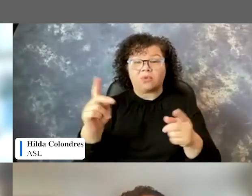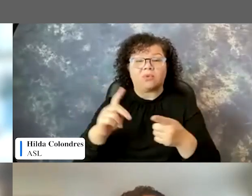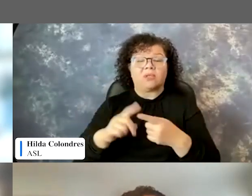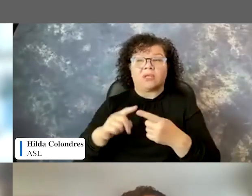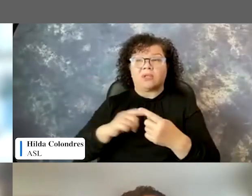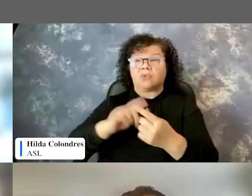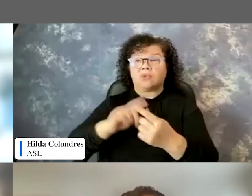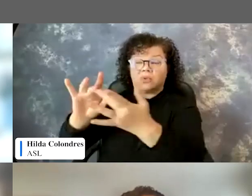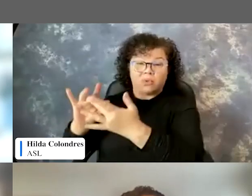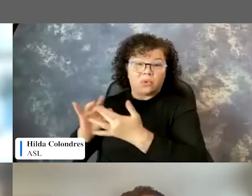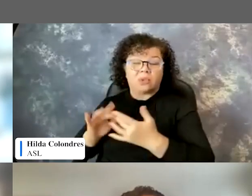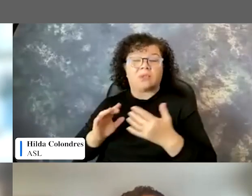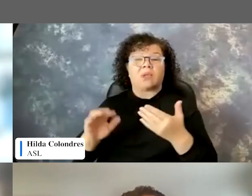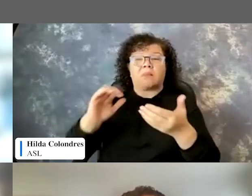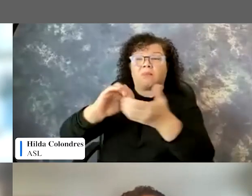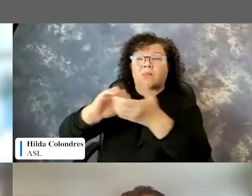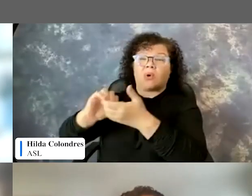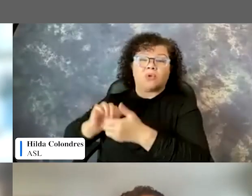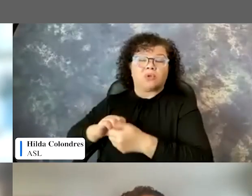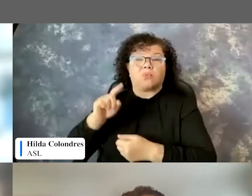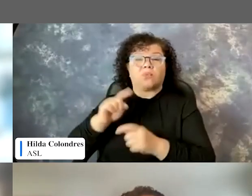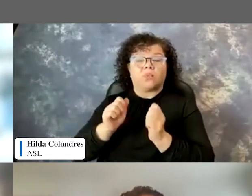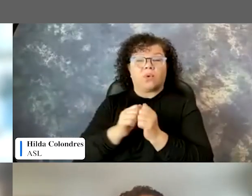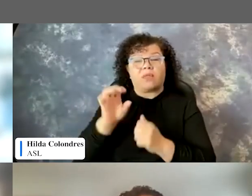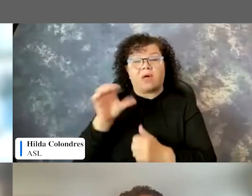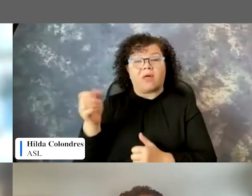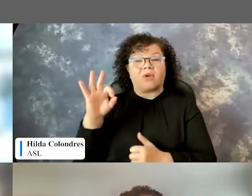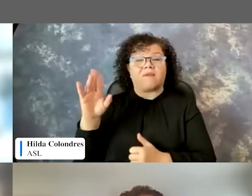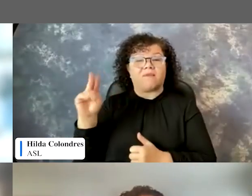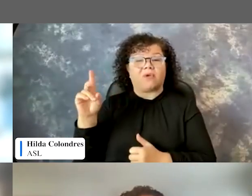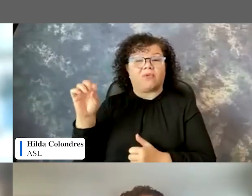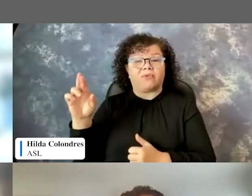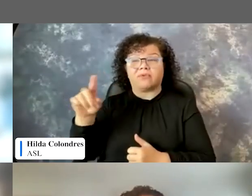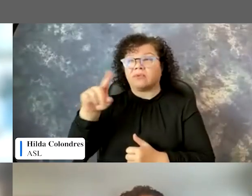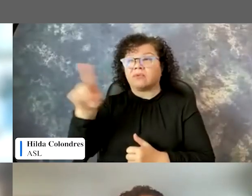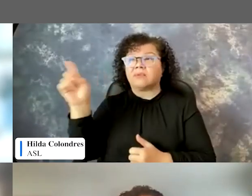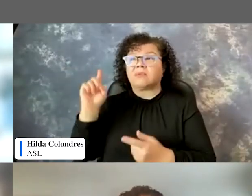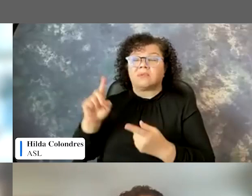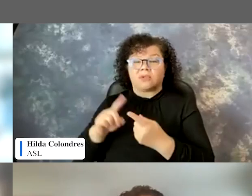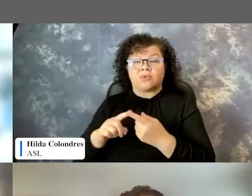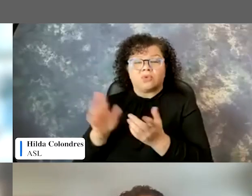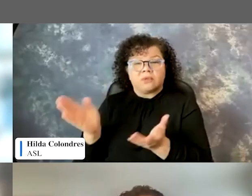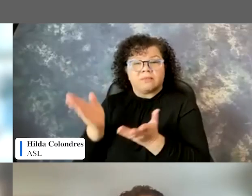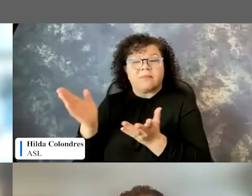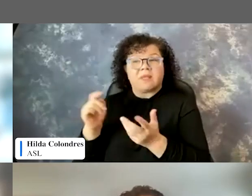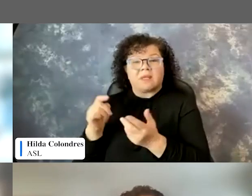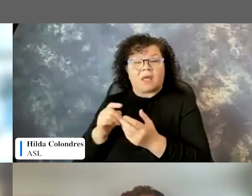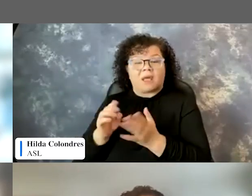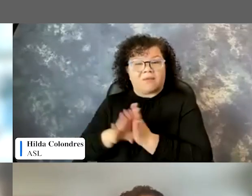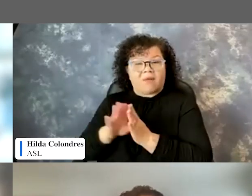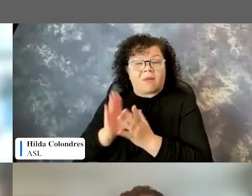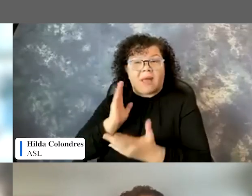groups, in partnerships with other funders, and in the work that we do to continue fostering our own relationships and